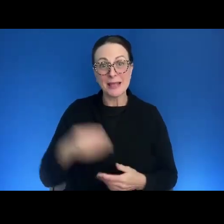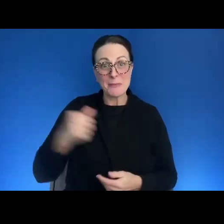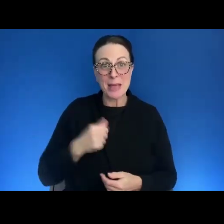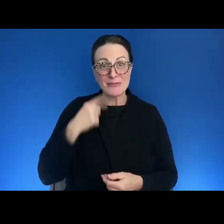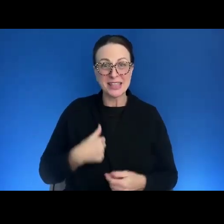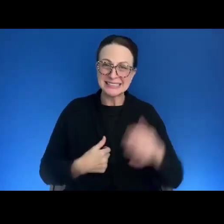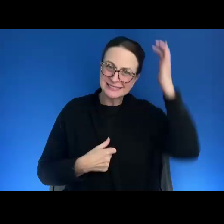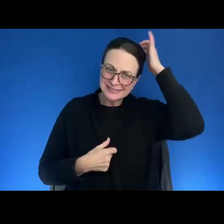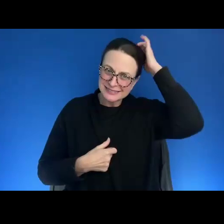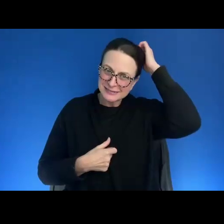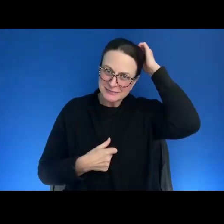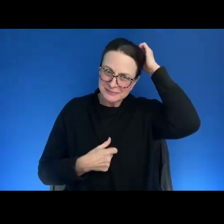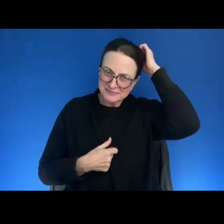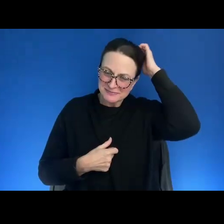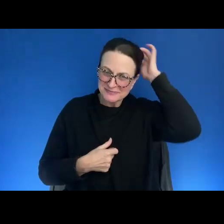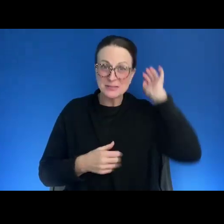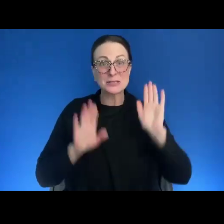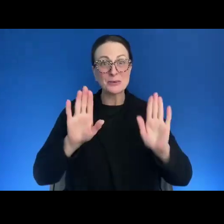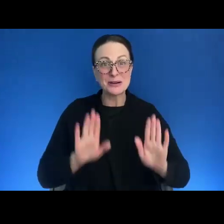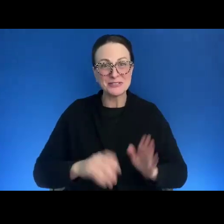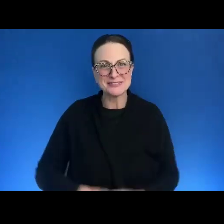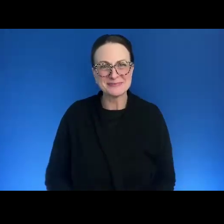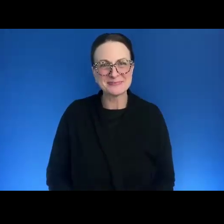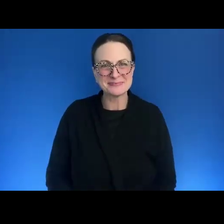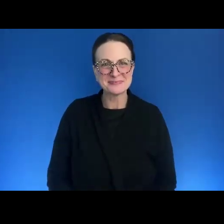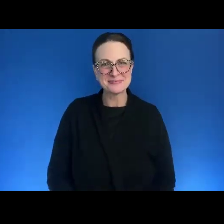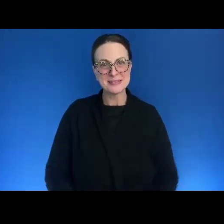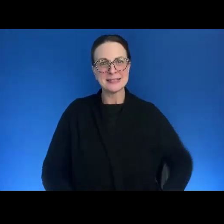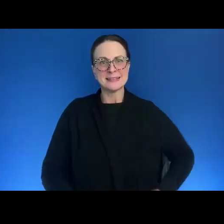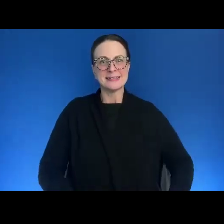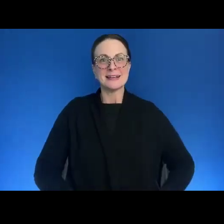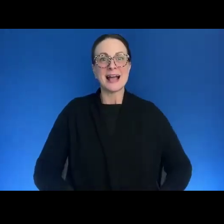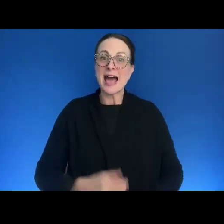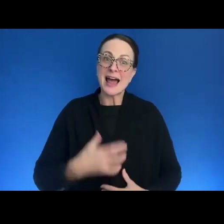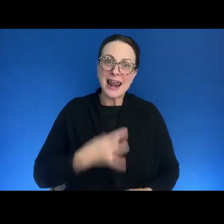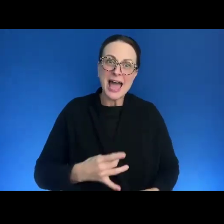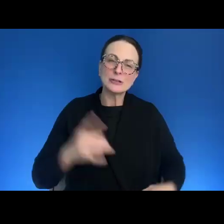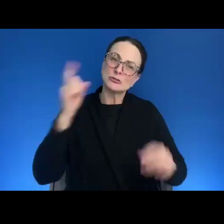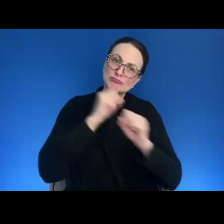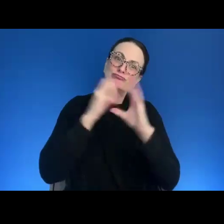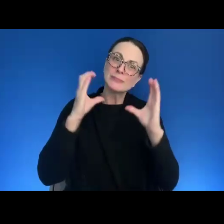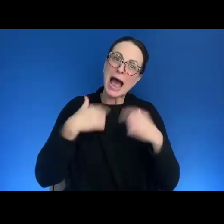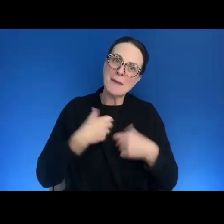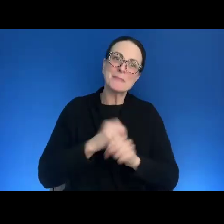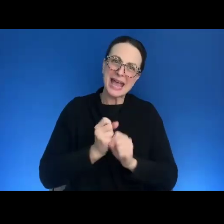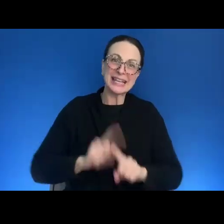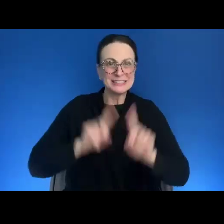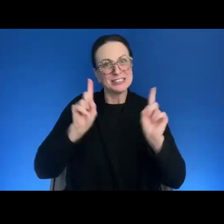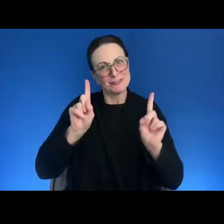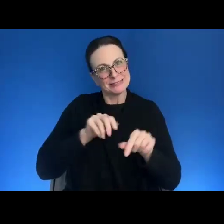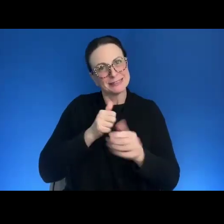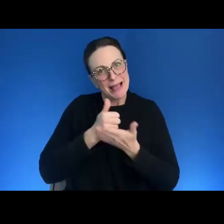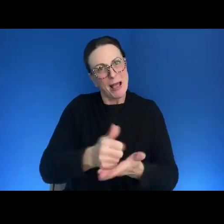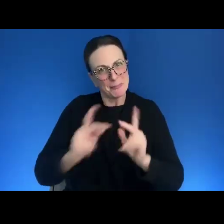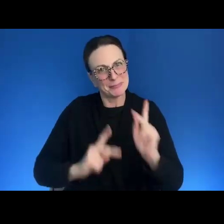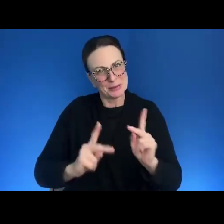paid. So that's wonderful. And I like to think that I'm making a difference with